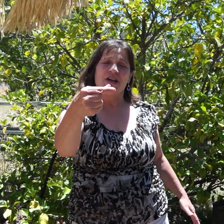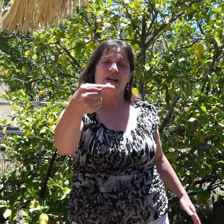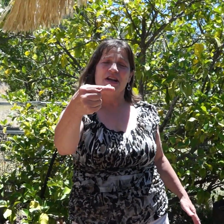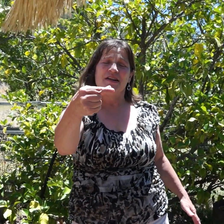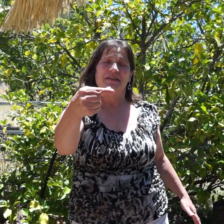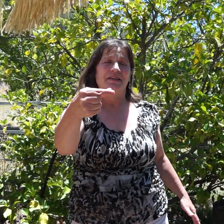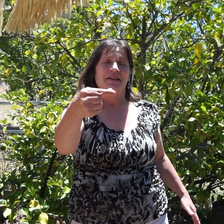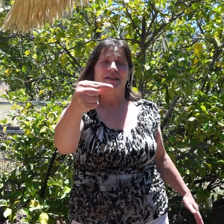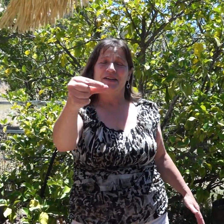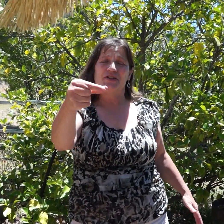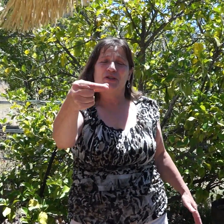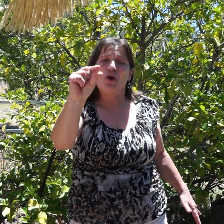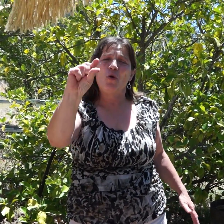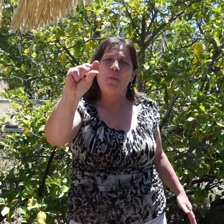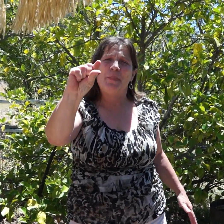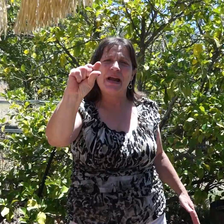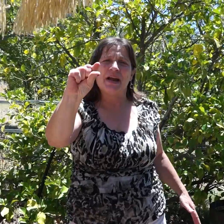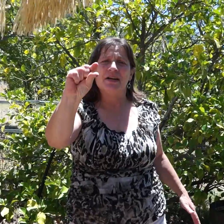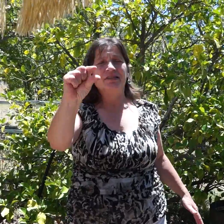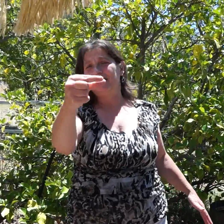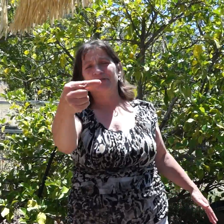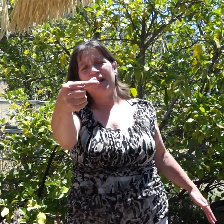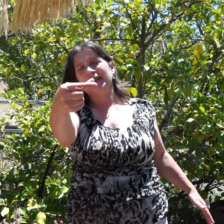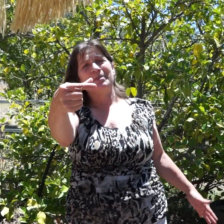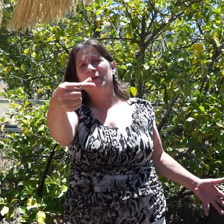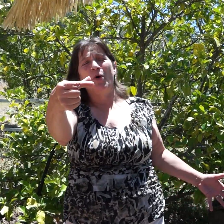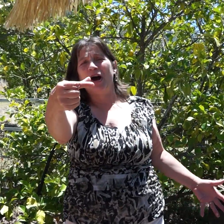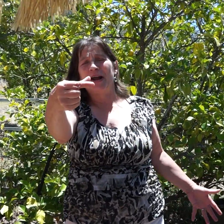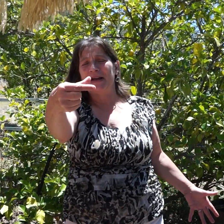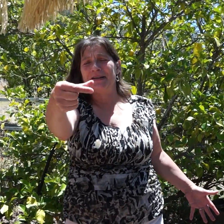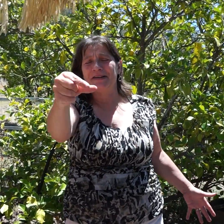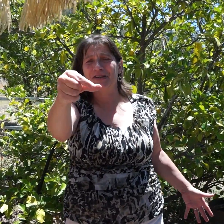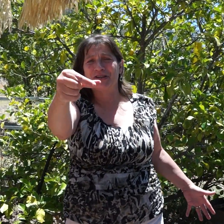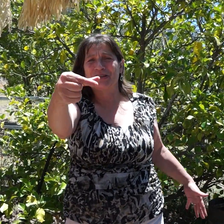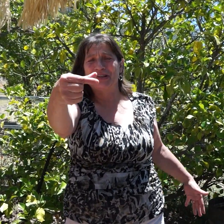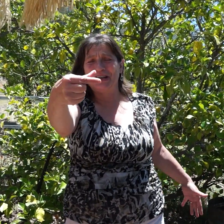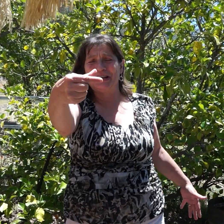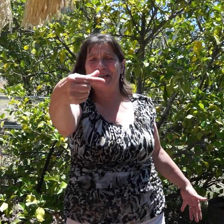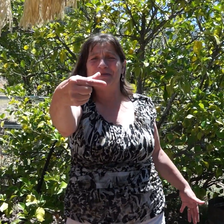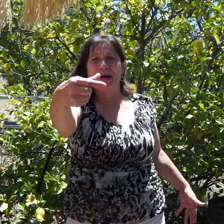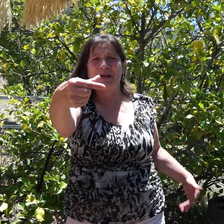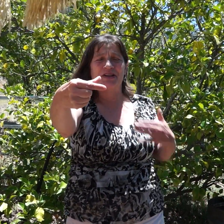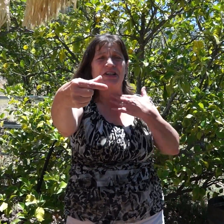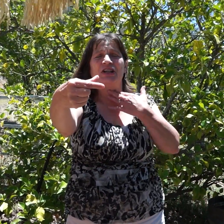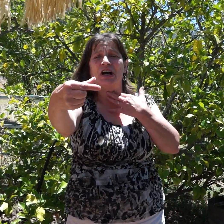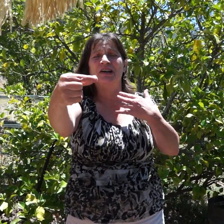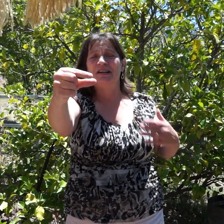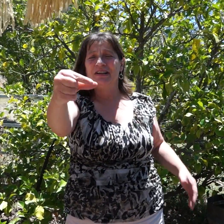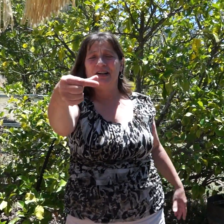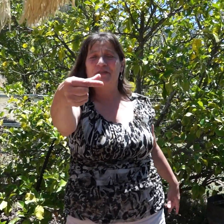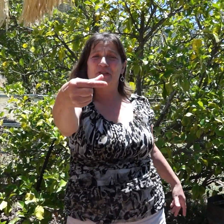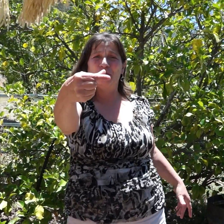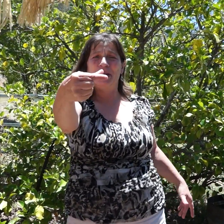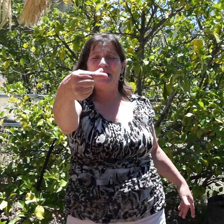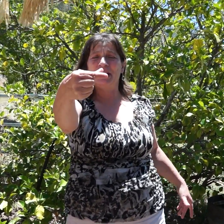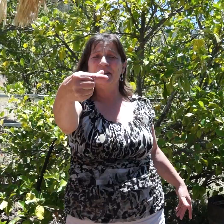G is so big. Don't ask me why, it just is. Maybe because the G of so big.